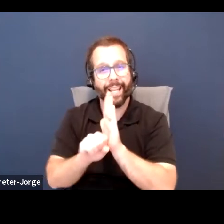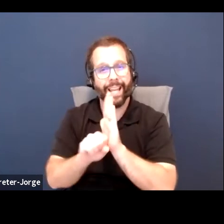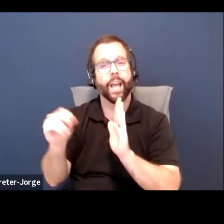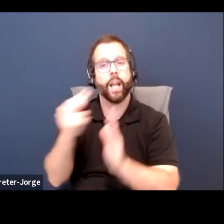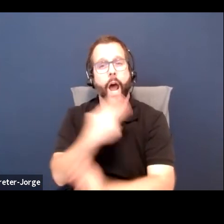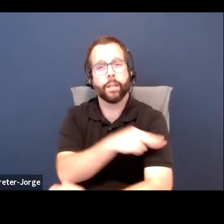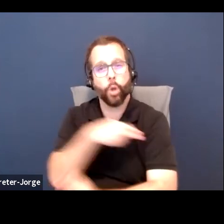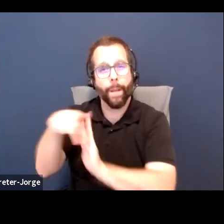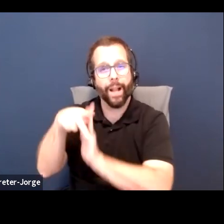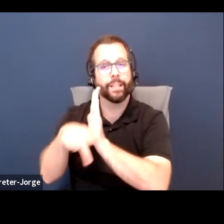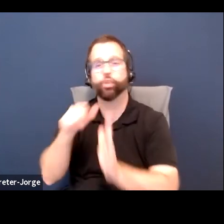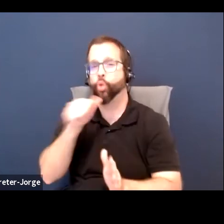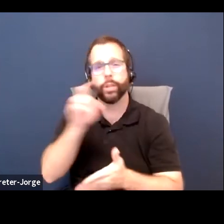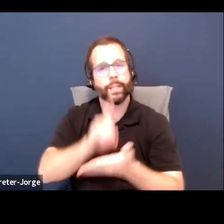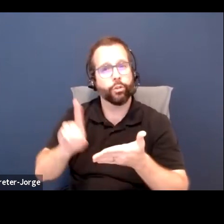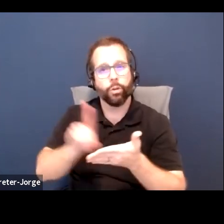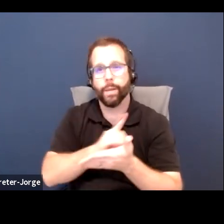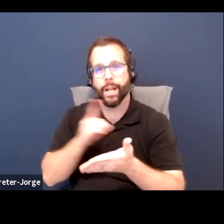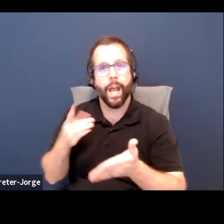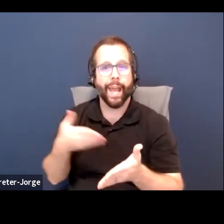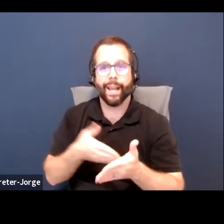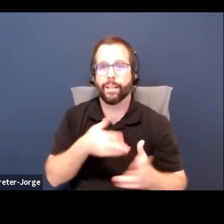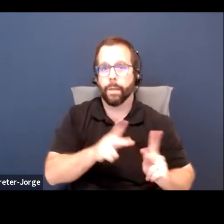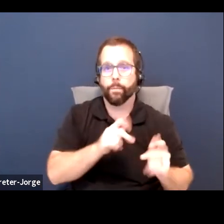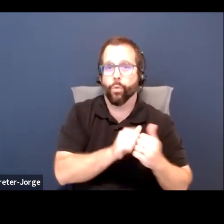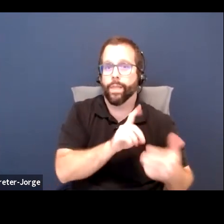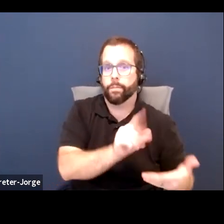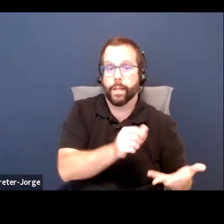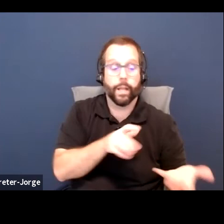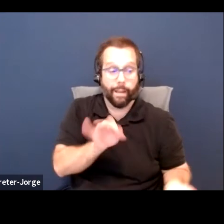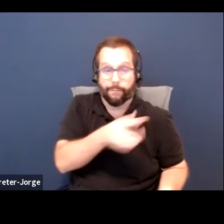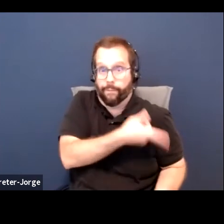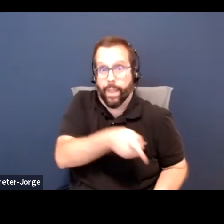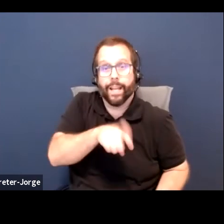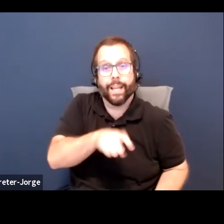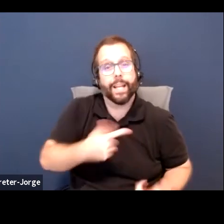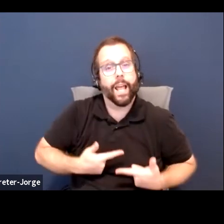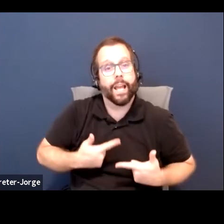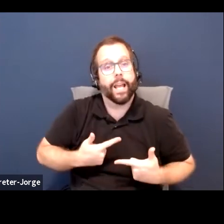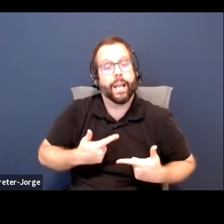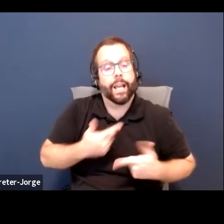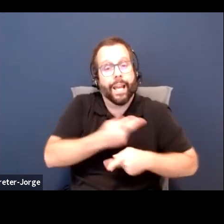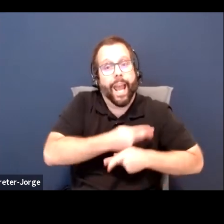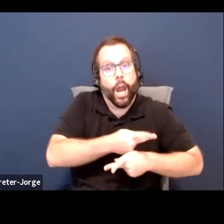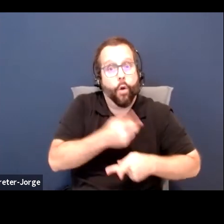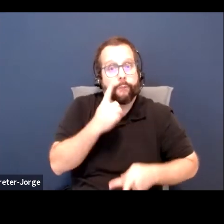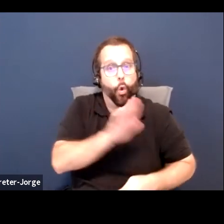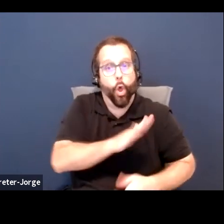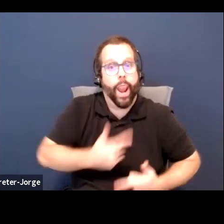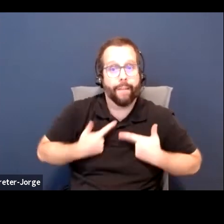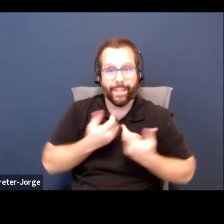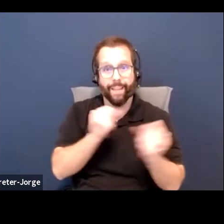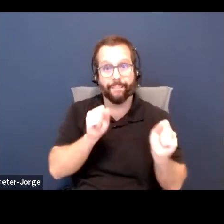against people with disabilities when they need life-saving care. And this has been a particularly important issue as